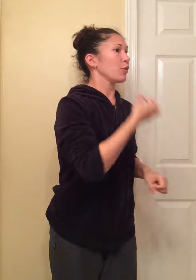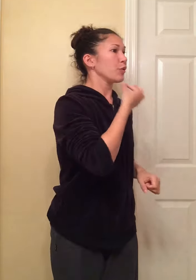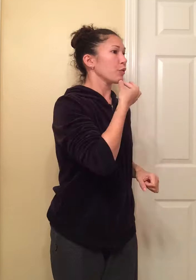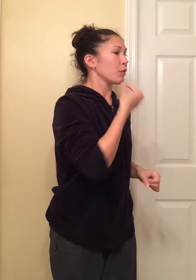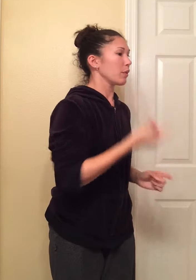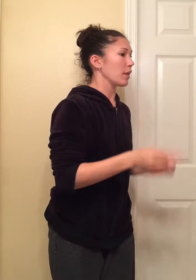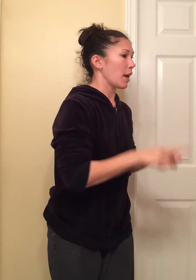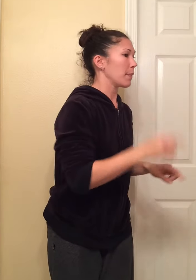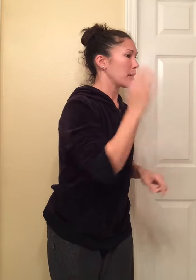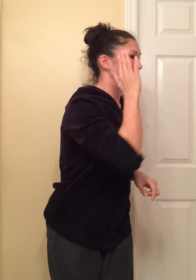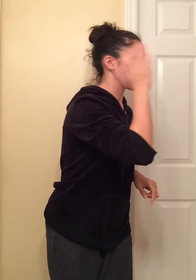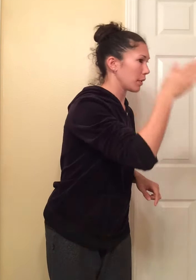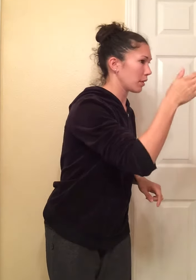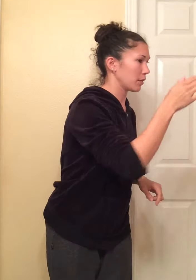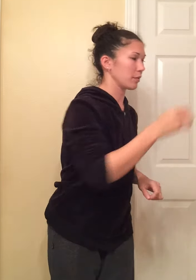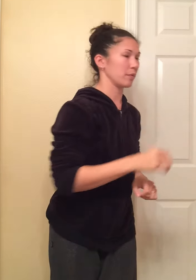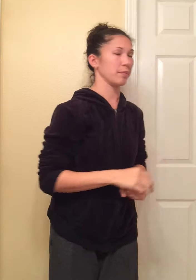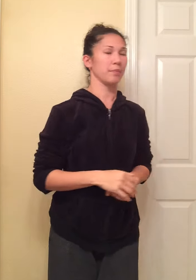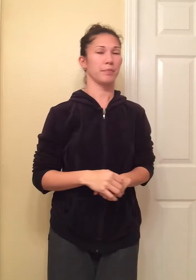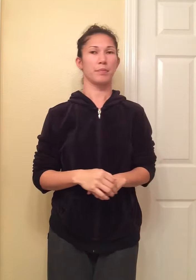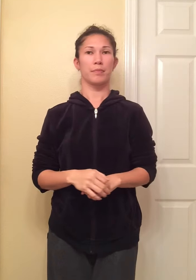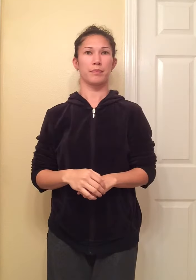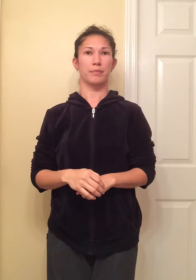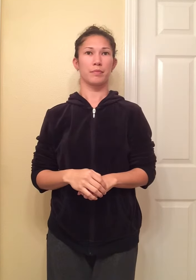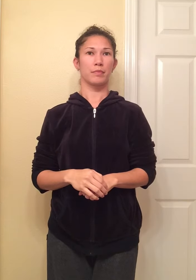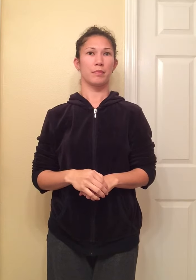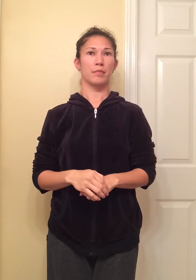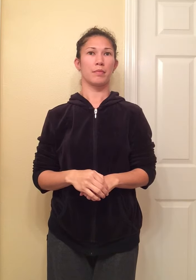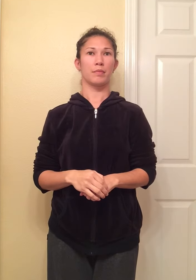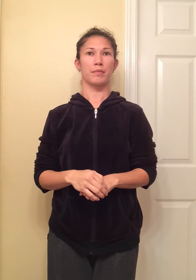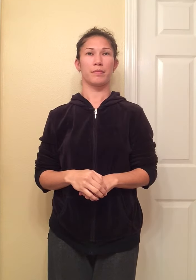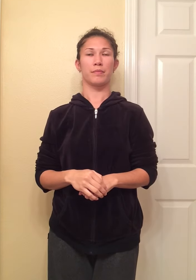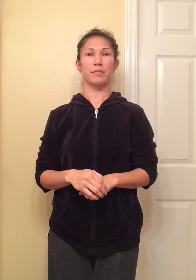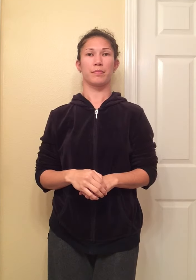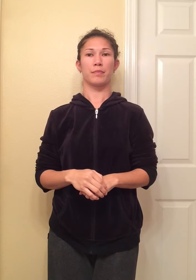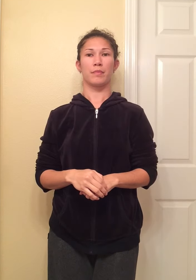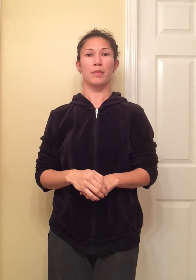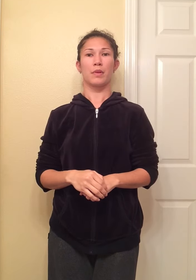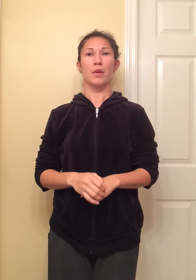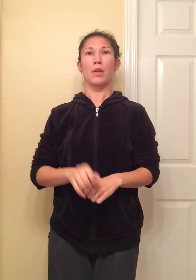With this information, scientists can then warn people in the threatened areas.